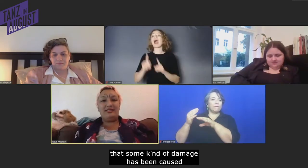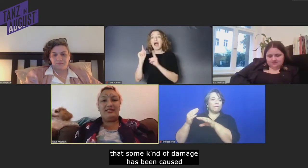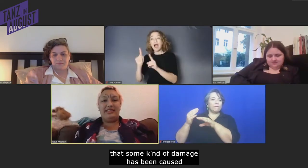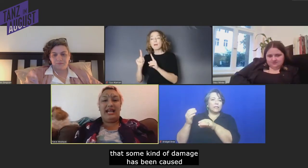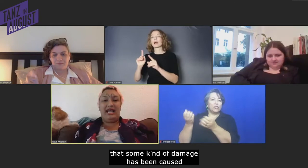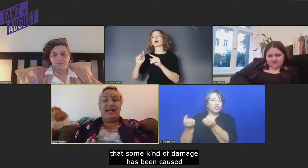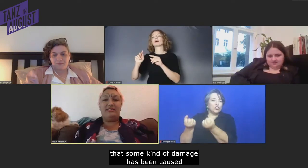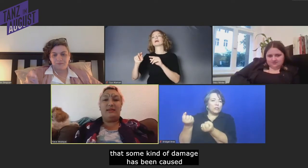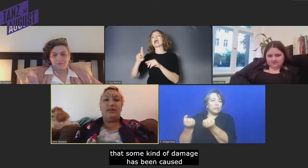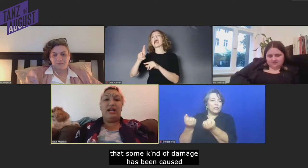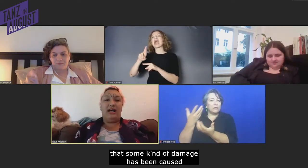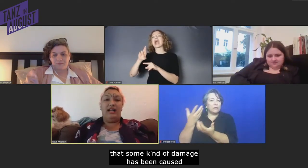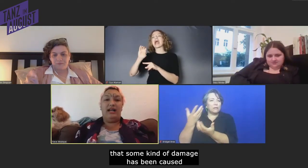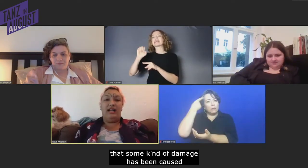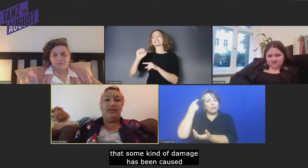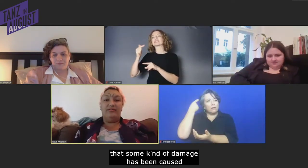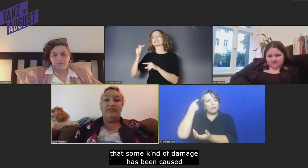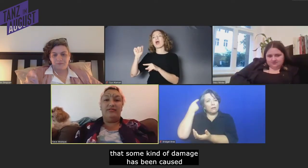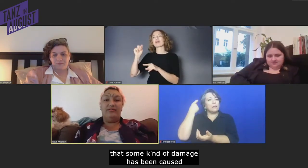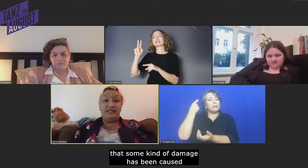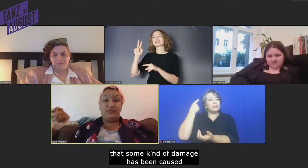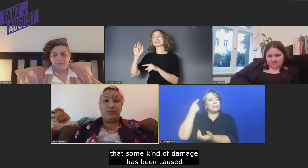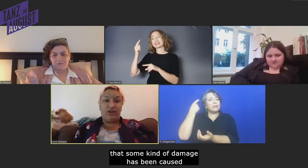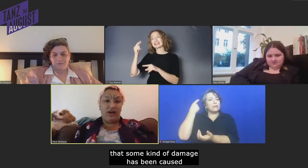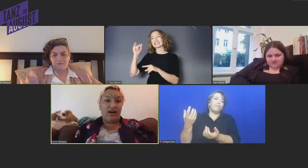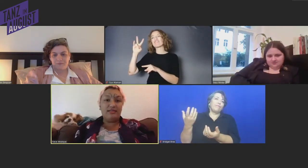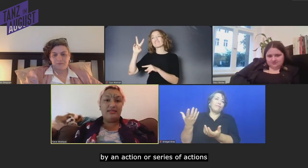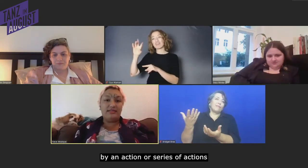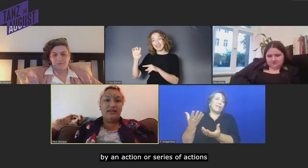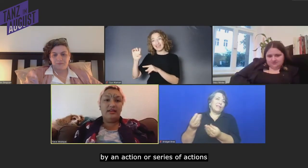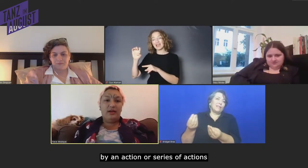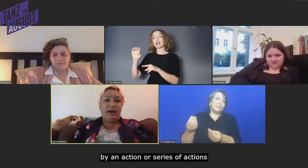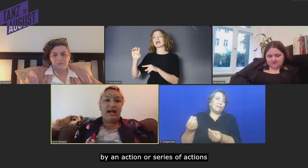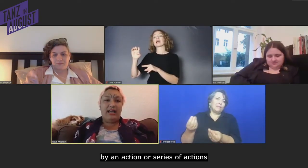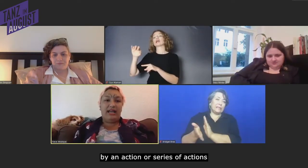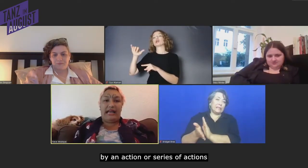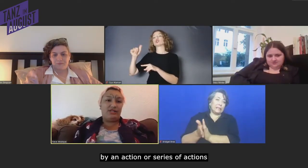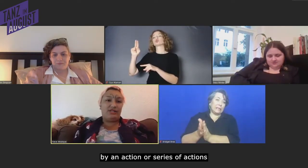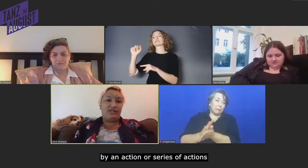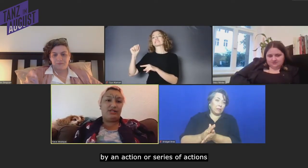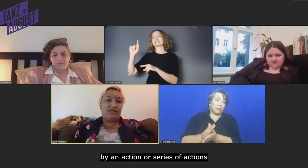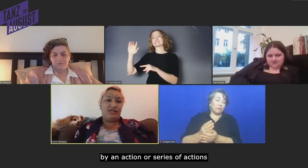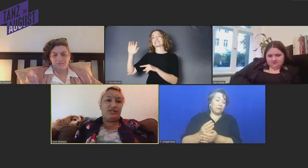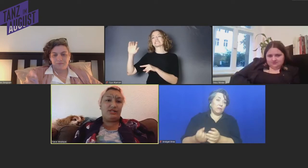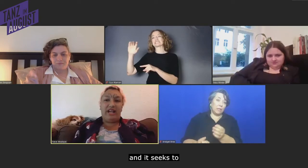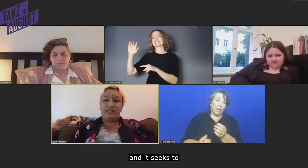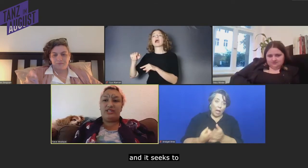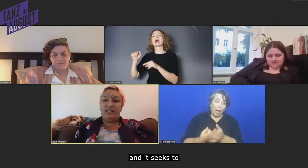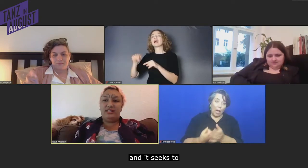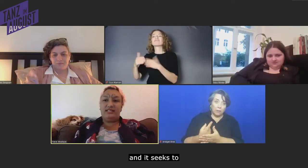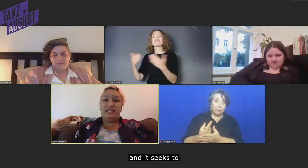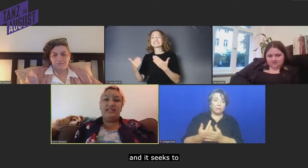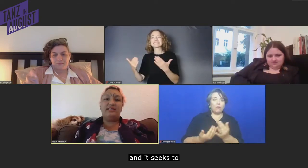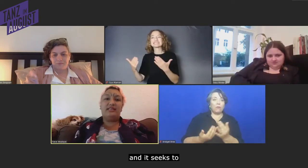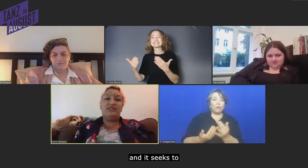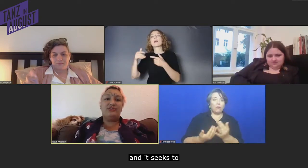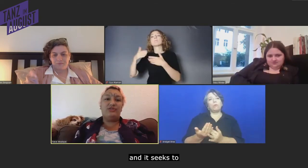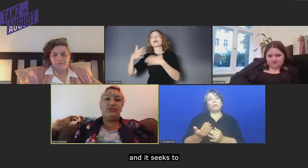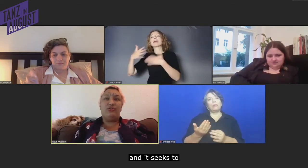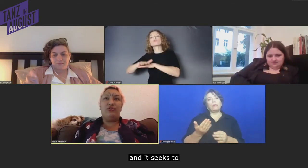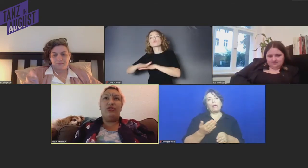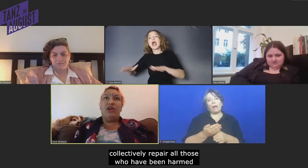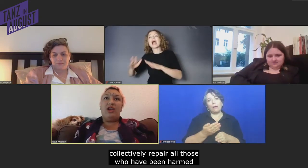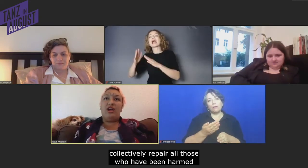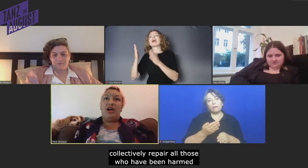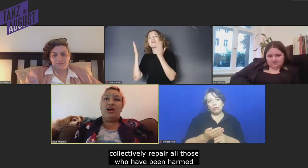understands that some kind of damage has been caused by an action or a series of actions, and it seeks